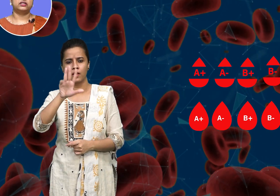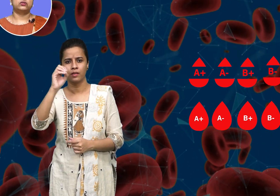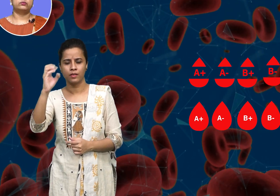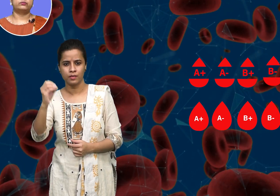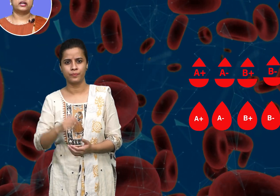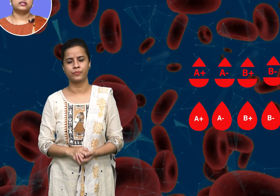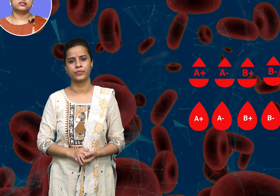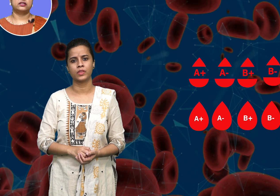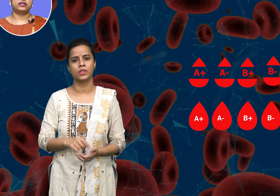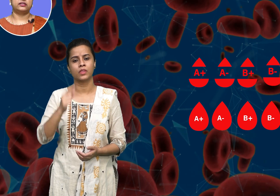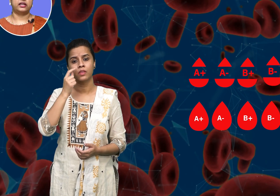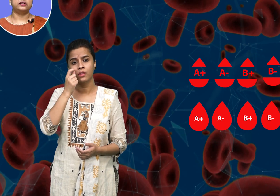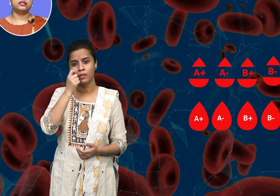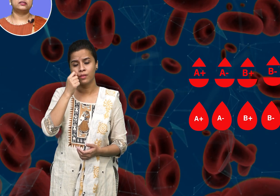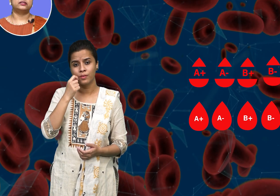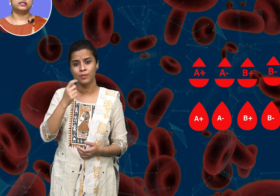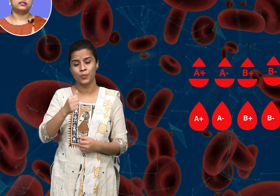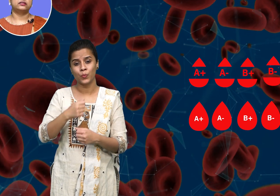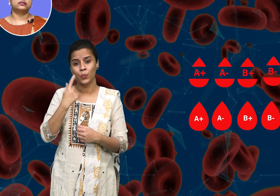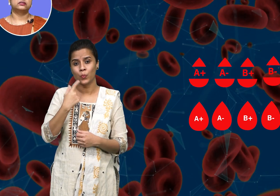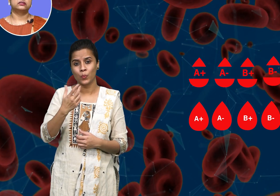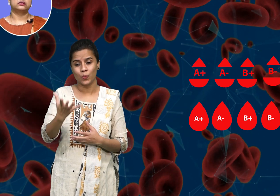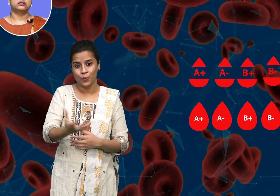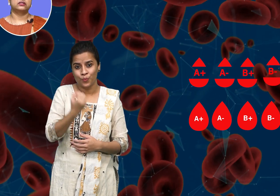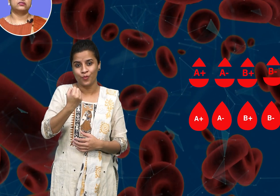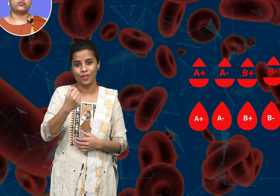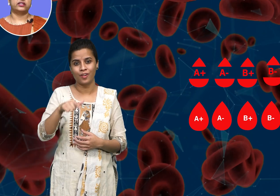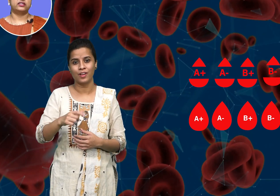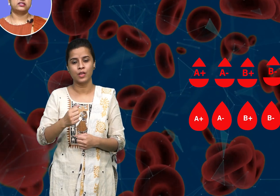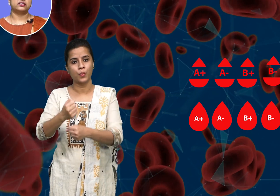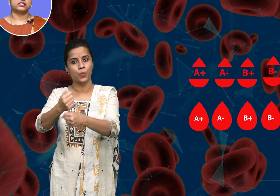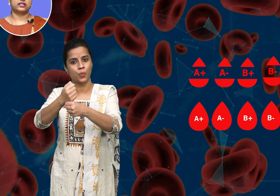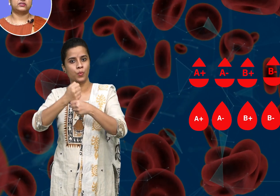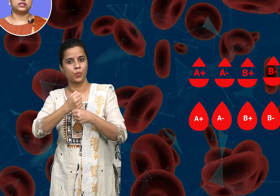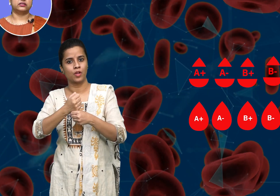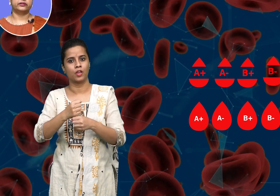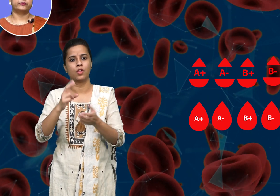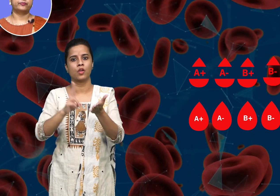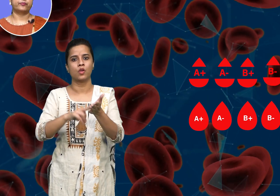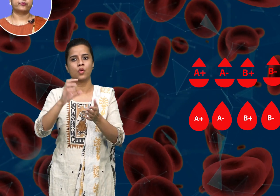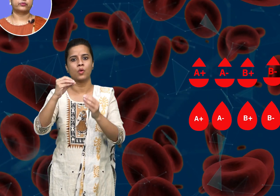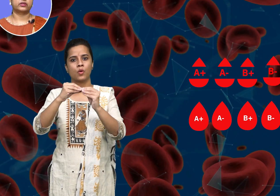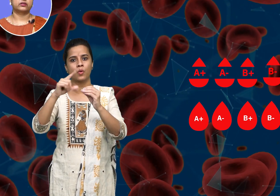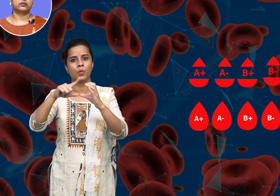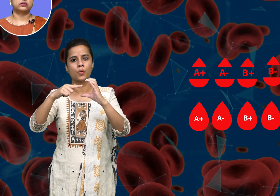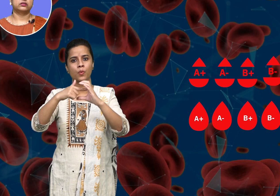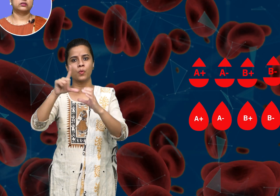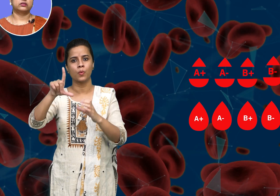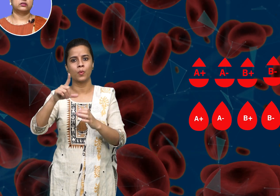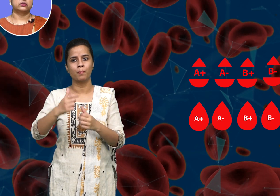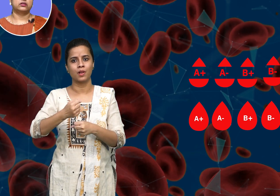He won the Nobel Prize in 1930 for this discovery.